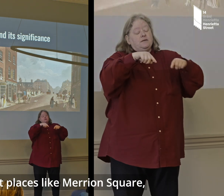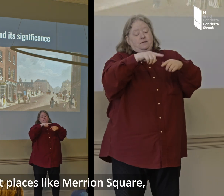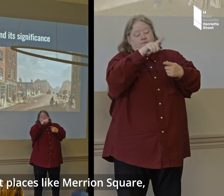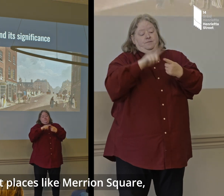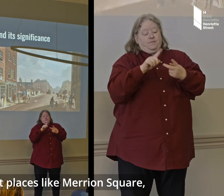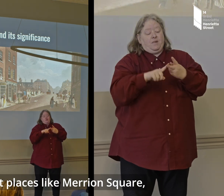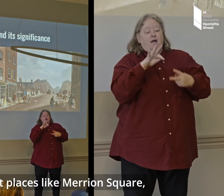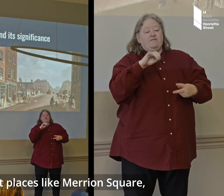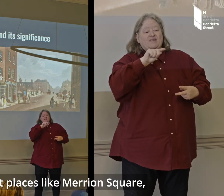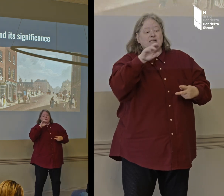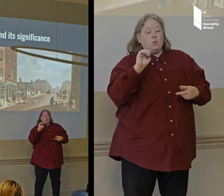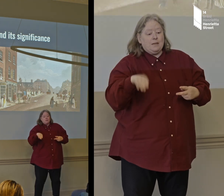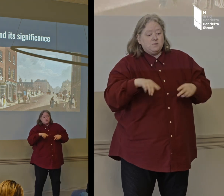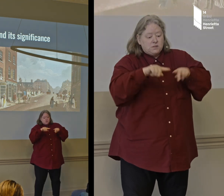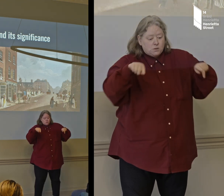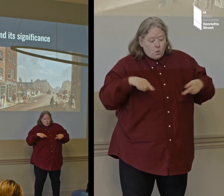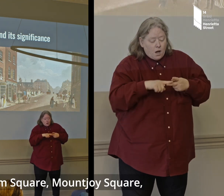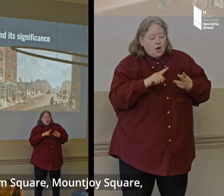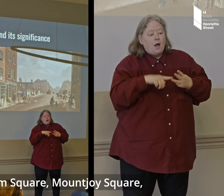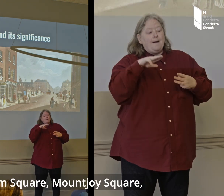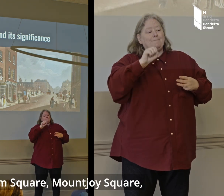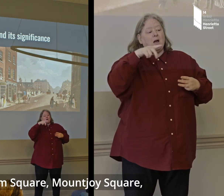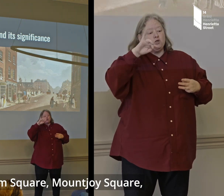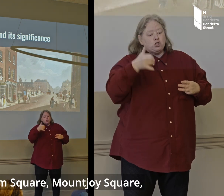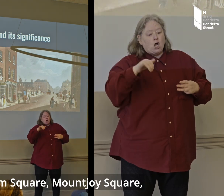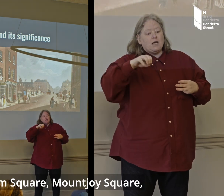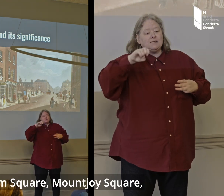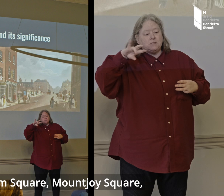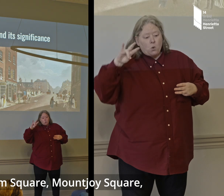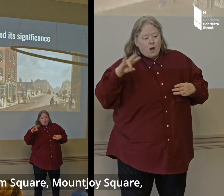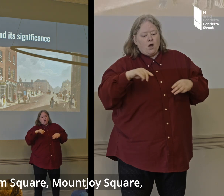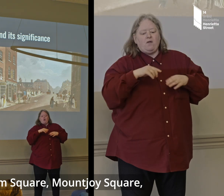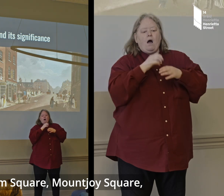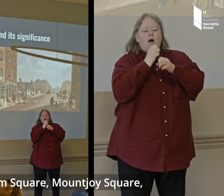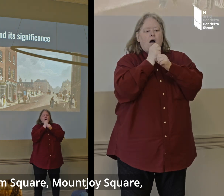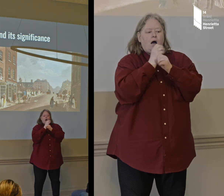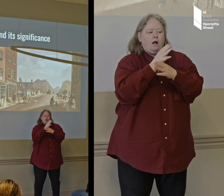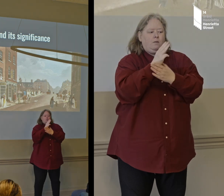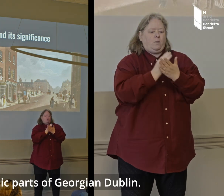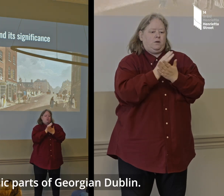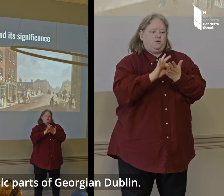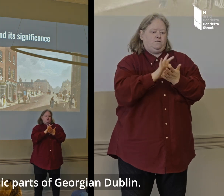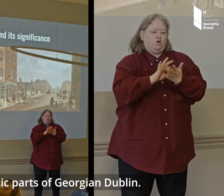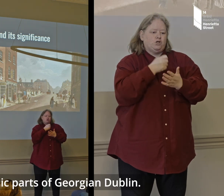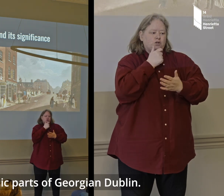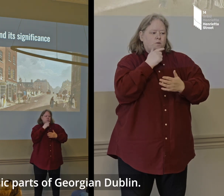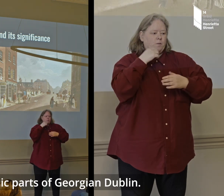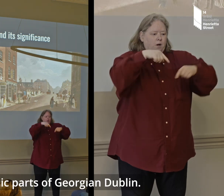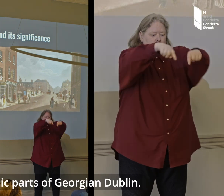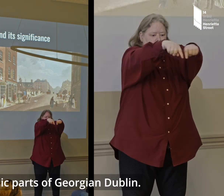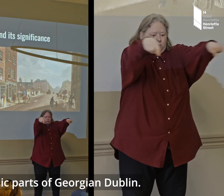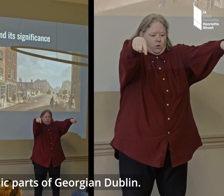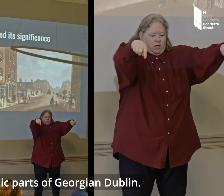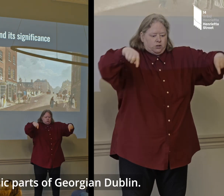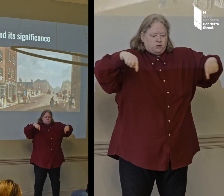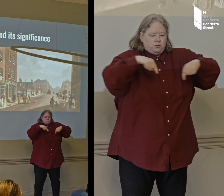You've got places like Merrion Square, Fitzwilliam Square, Mountjoy Square, very iconic parts